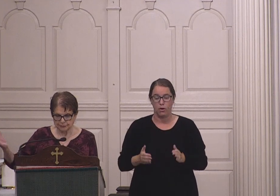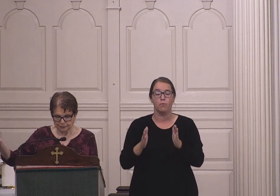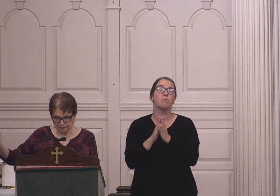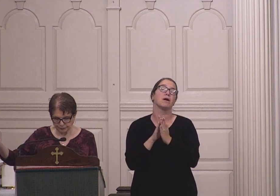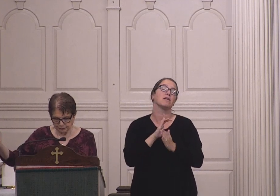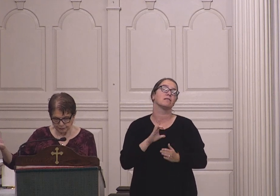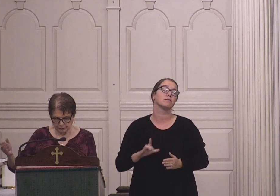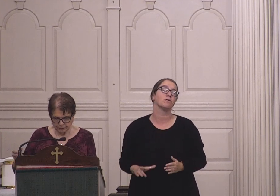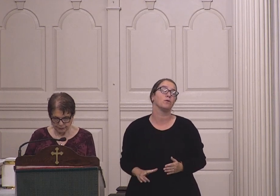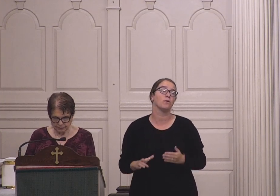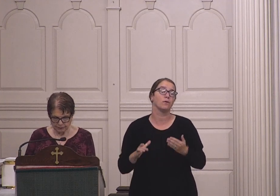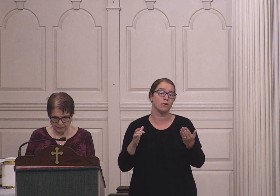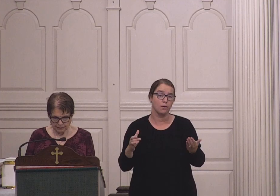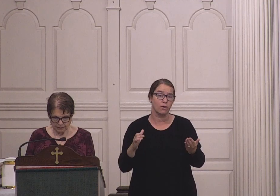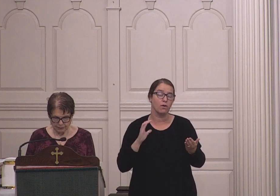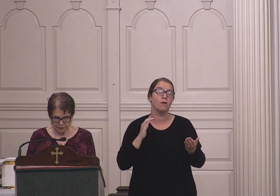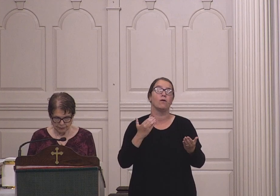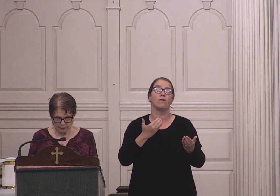Lord.